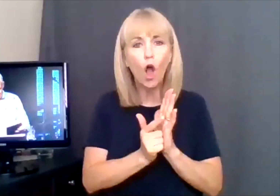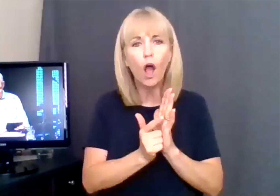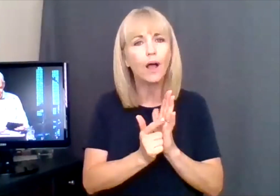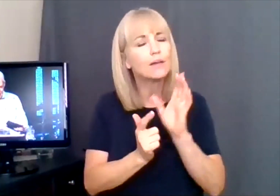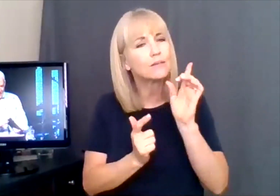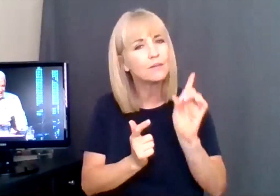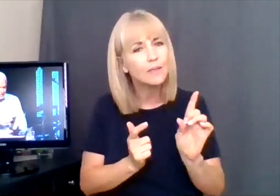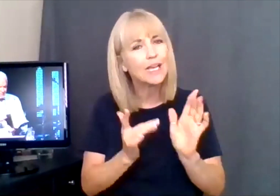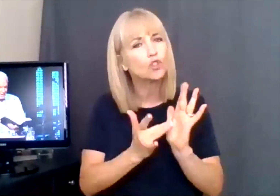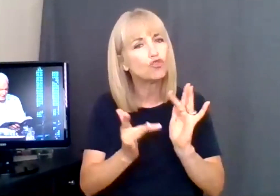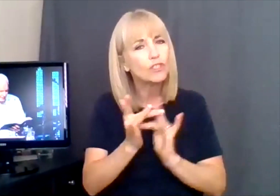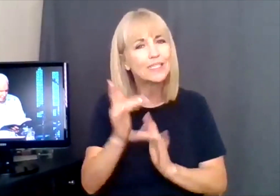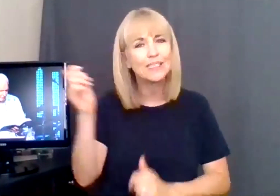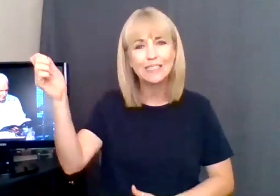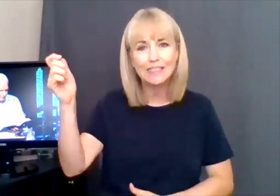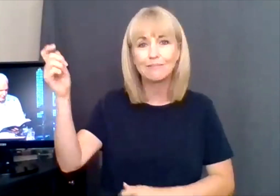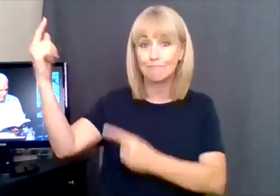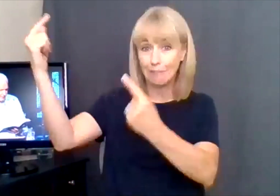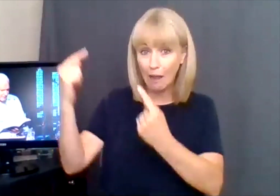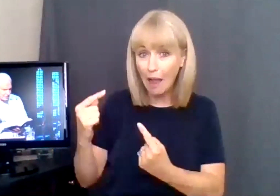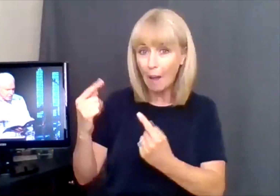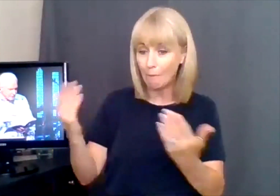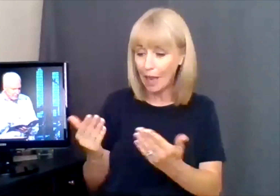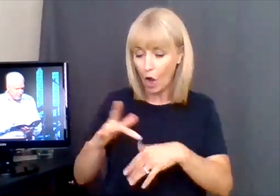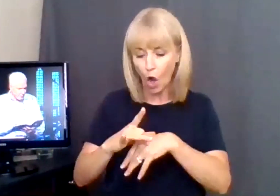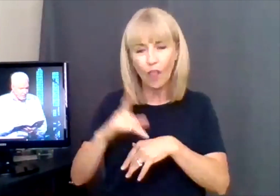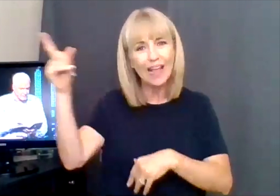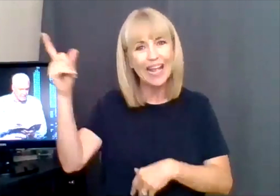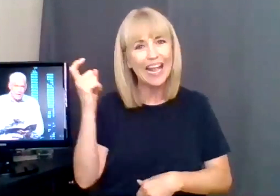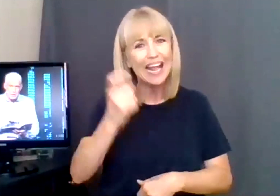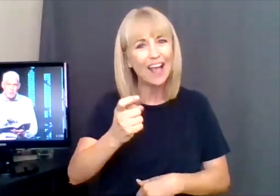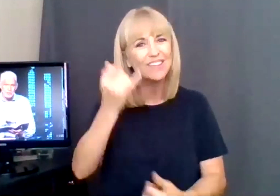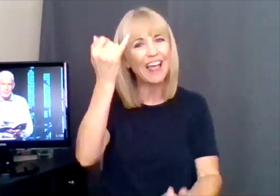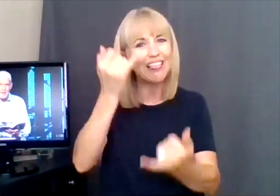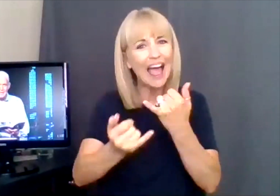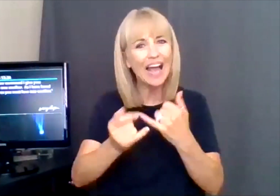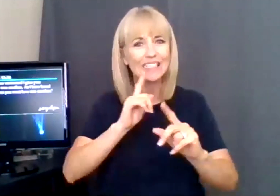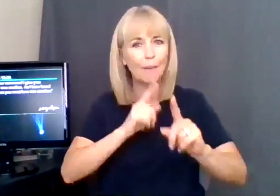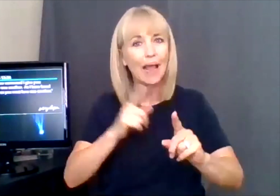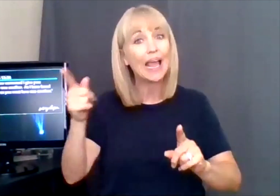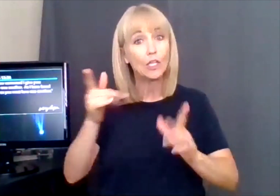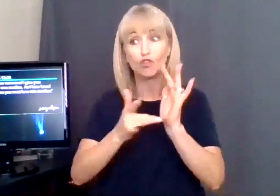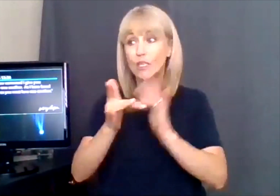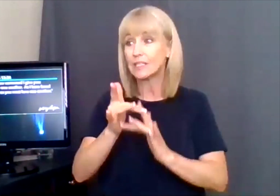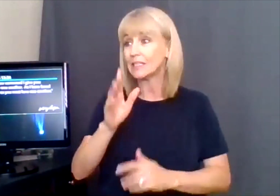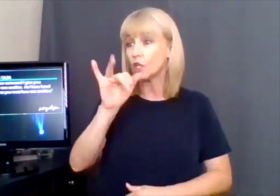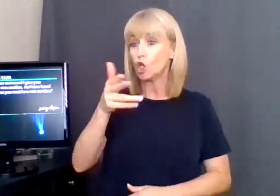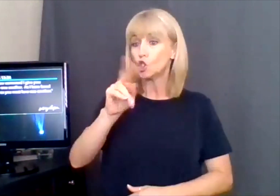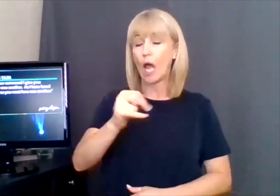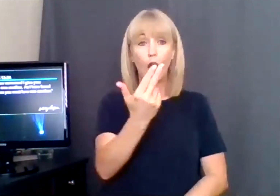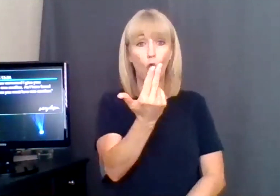Jesus comes along, and he gives another one. In John 13:34, he says, a new command I give you. So this is